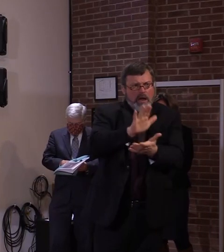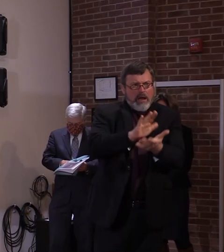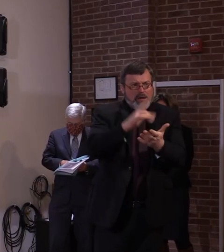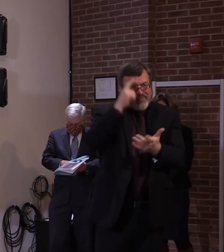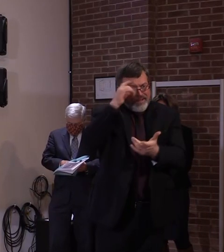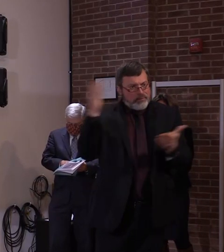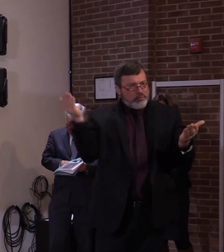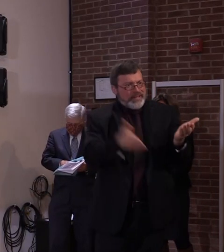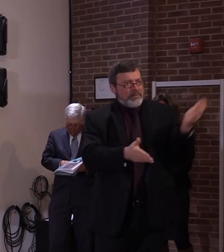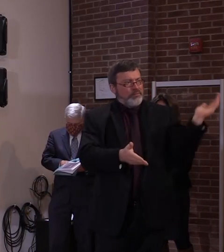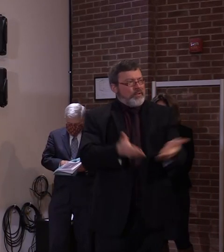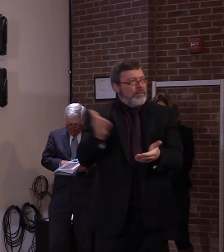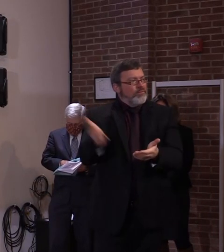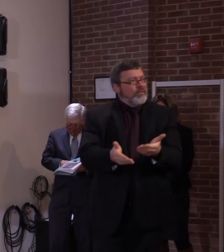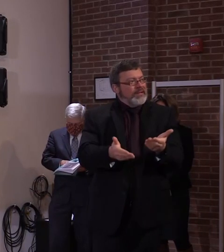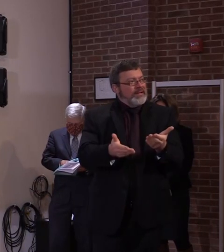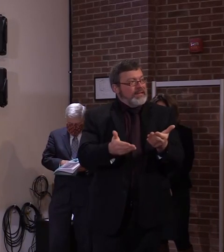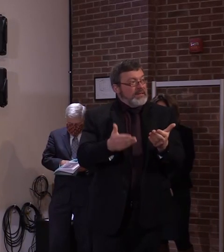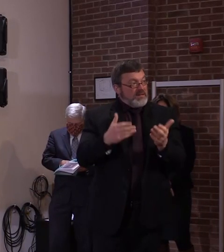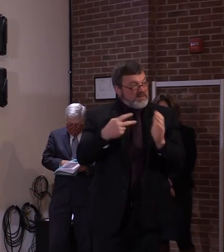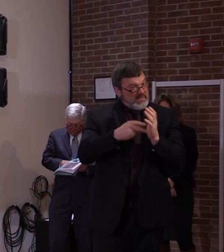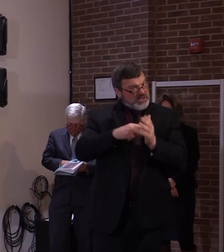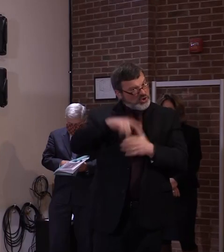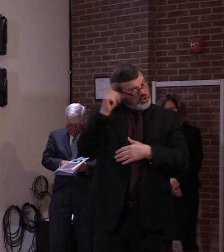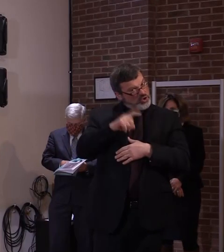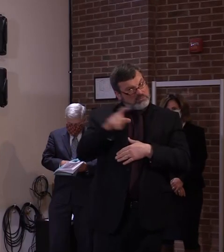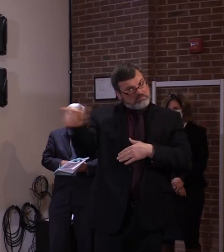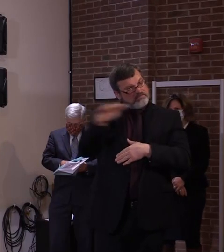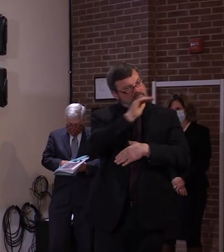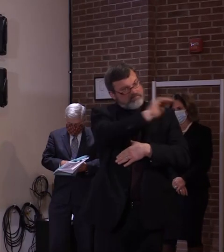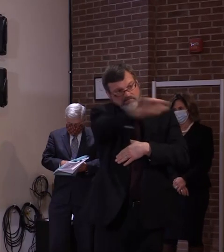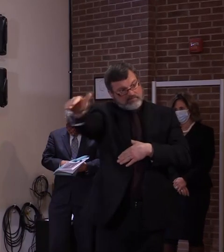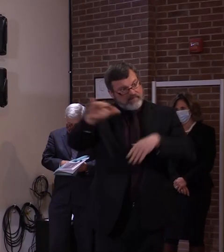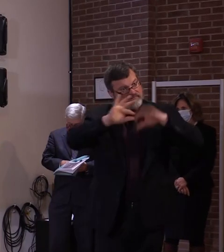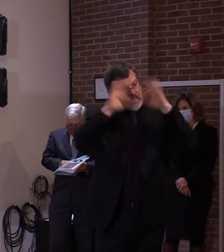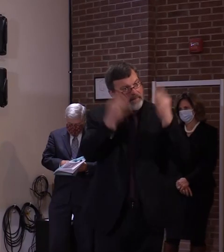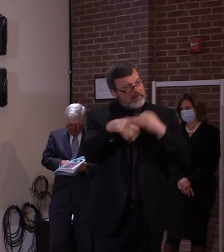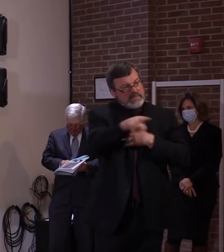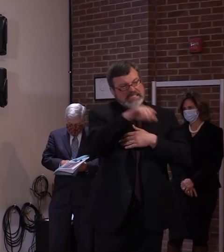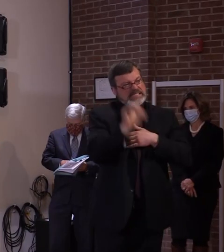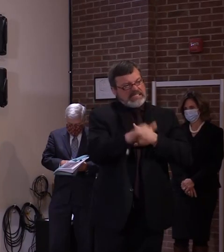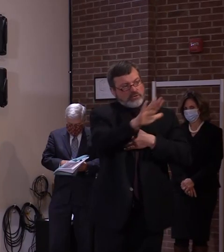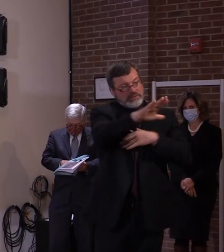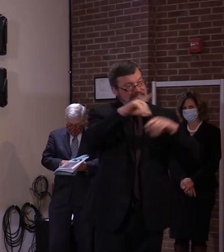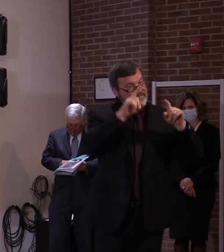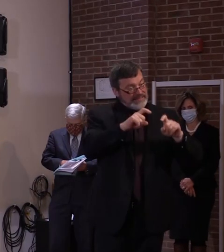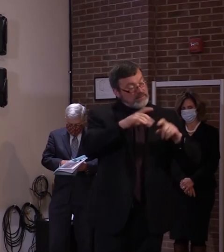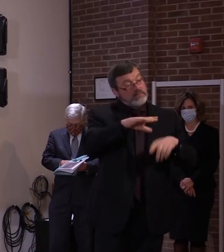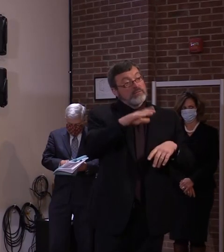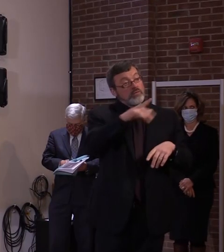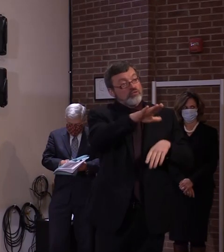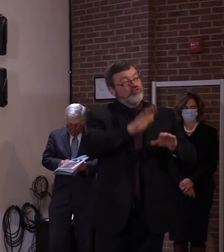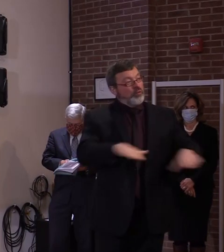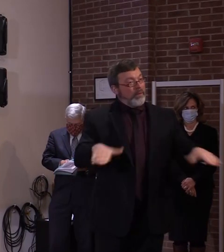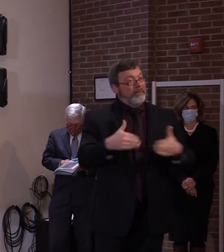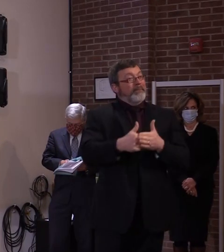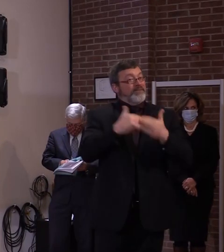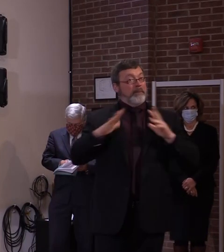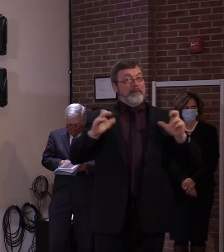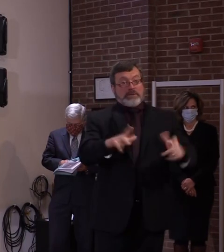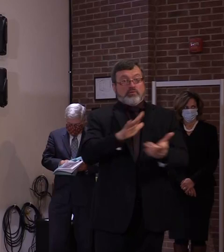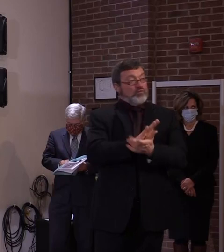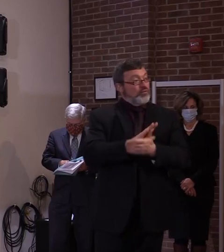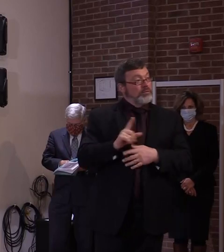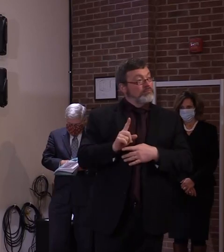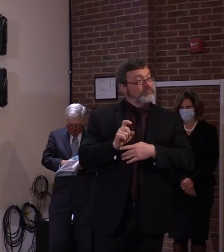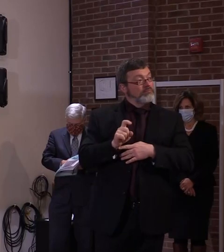testing before kids come back or as they come back? I mean, just imagining them all getting back together and then being in school for several days and all